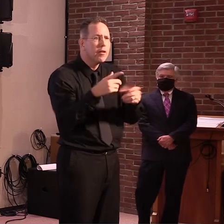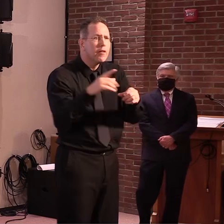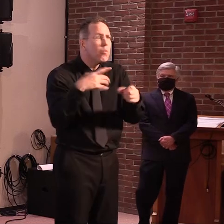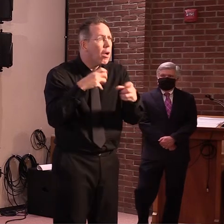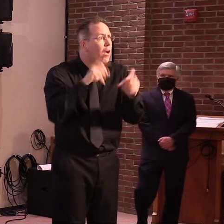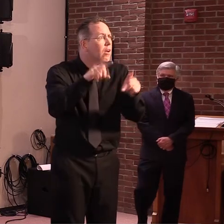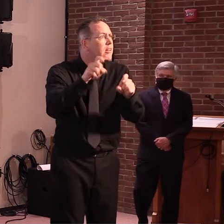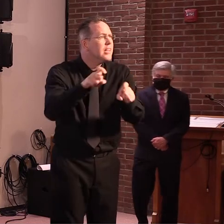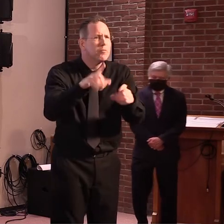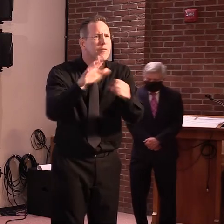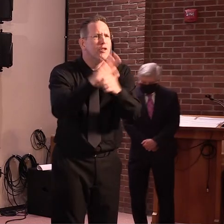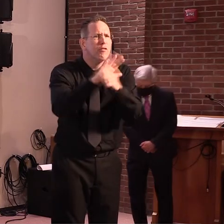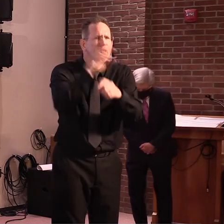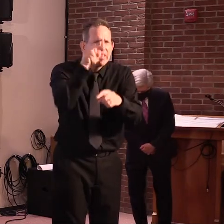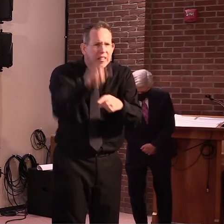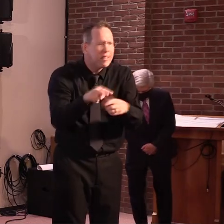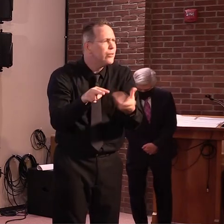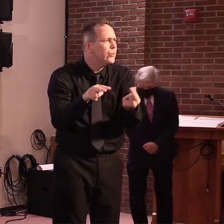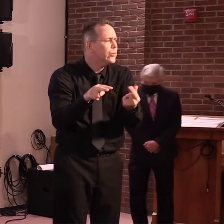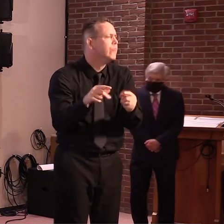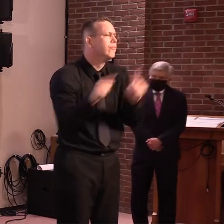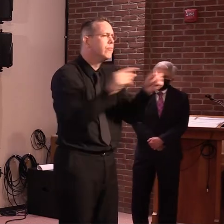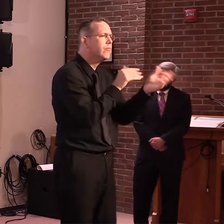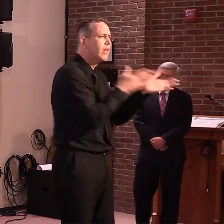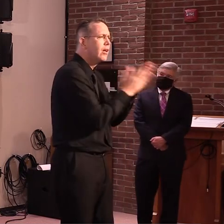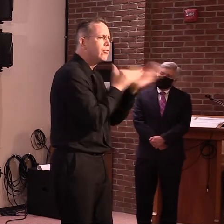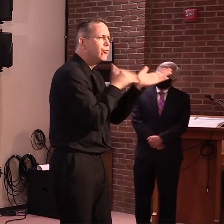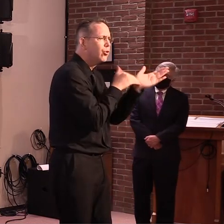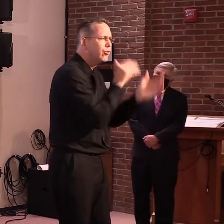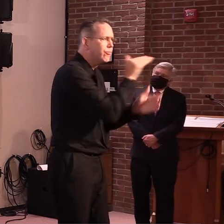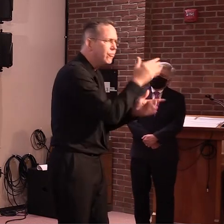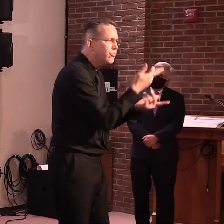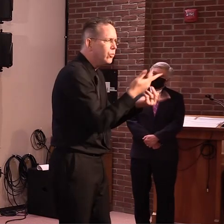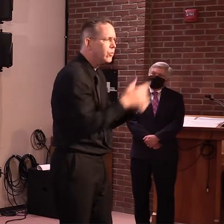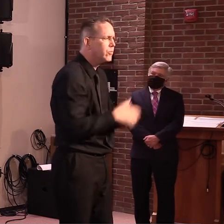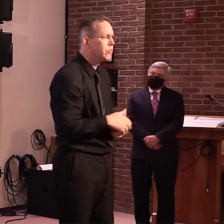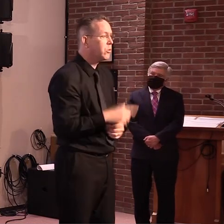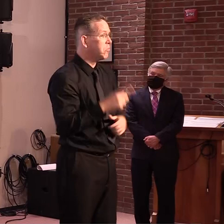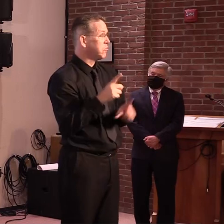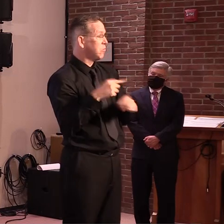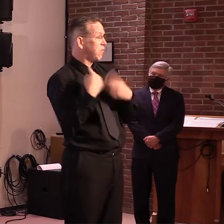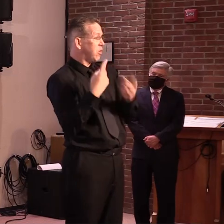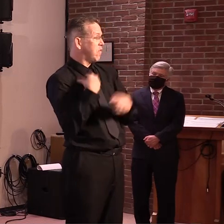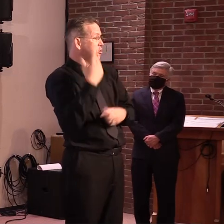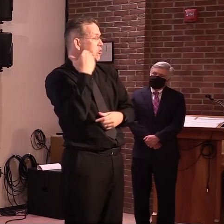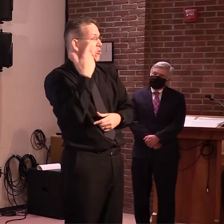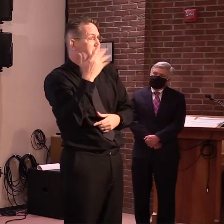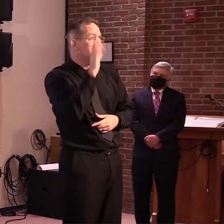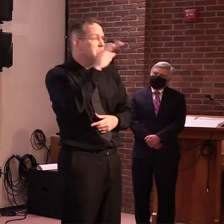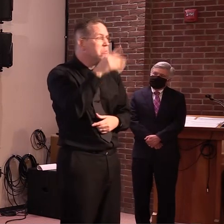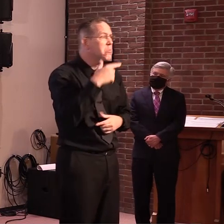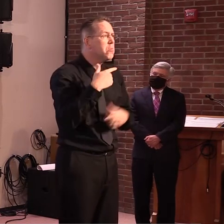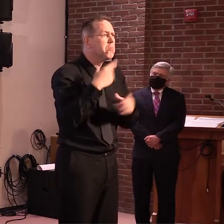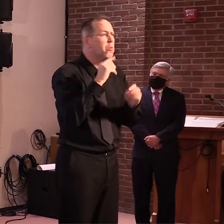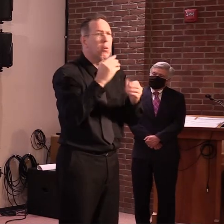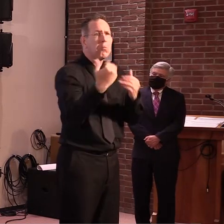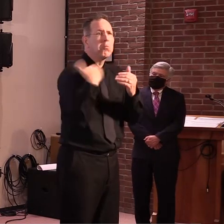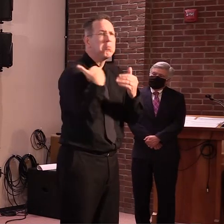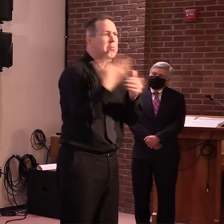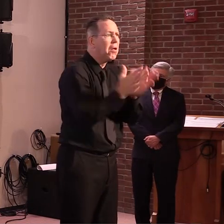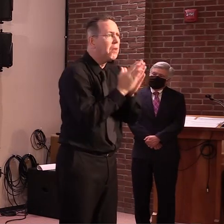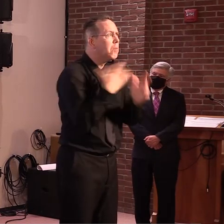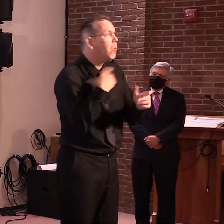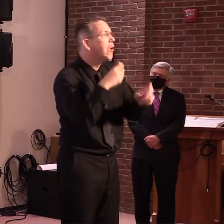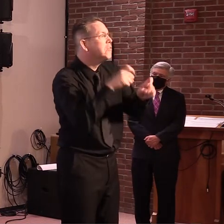date, and the fact of the matter is I've been worried sometimes that testing is